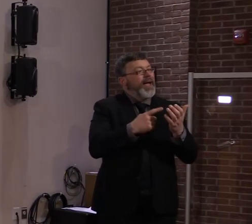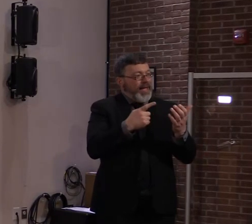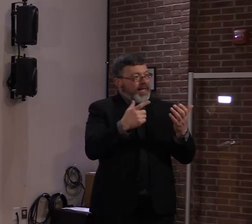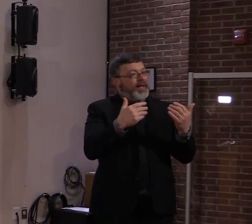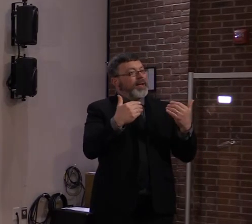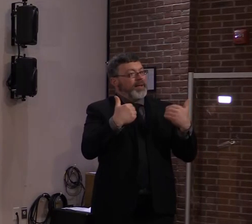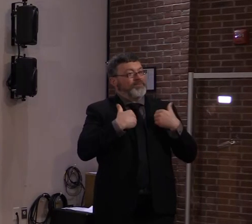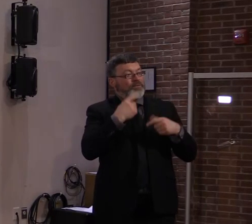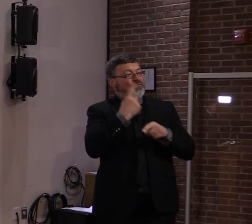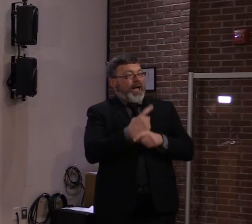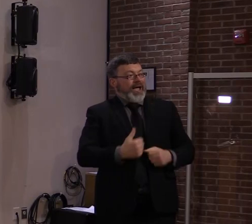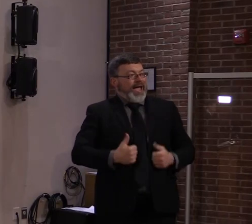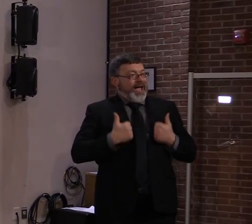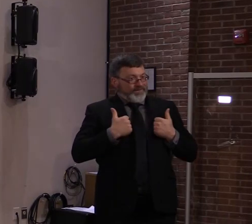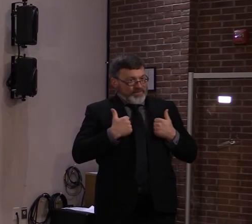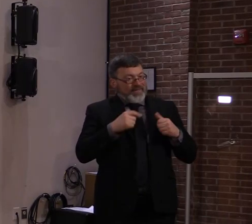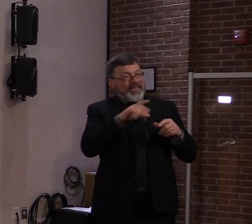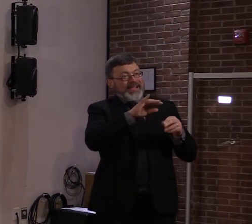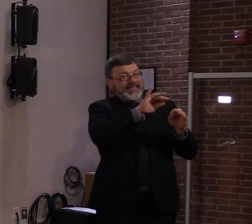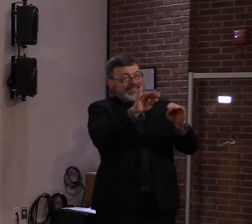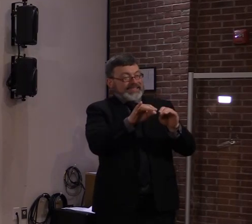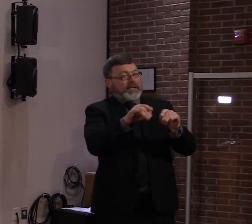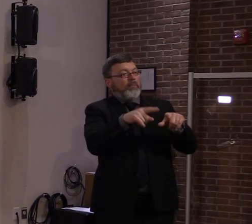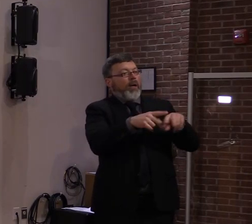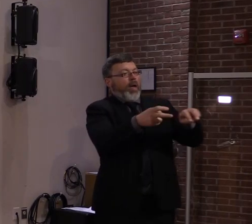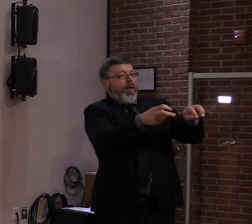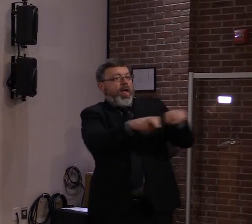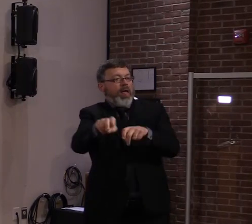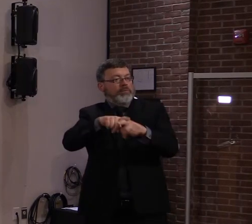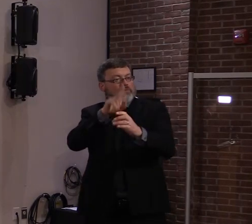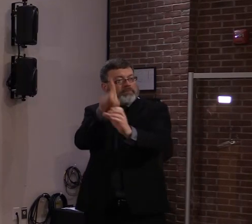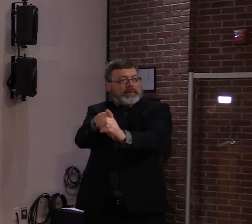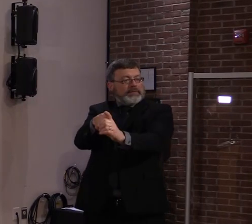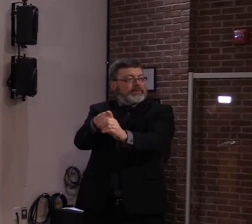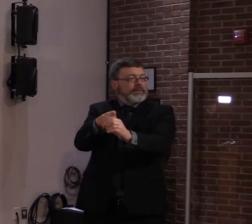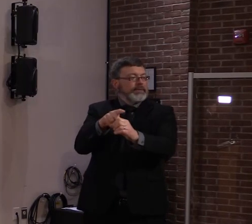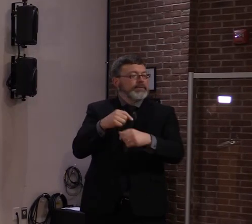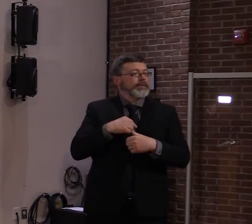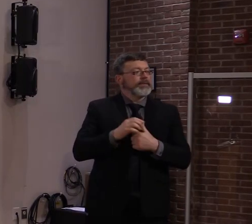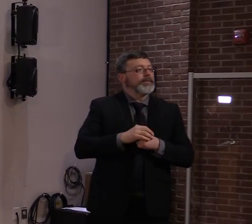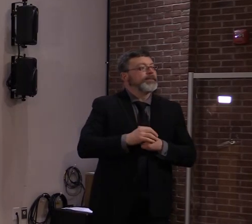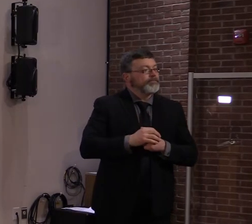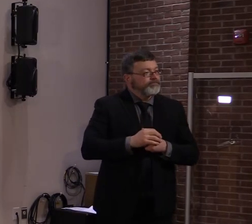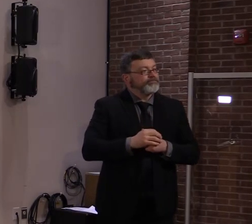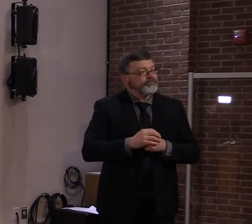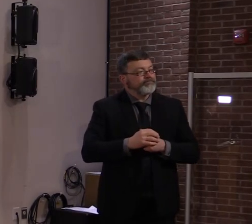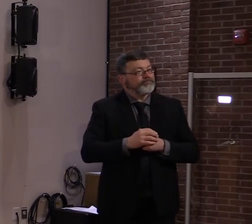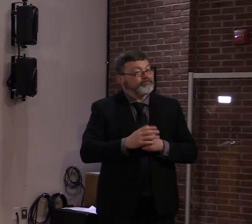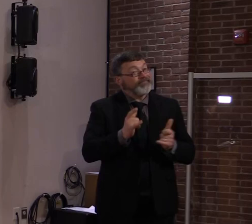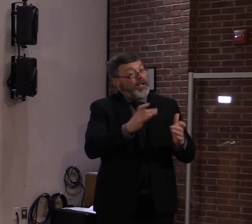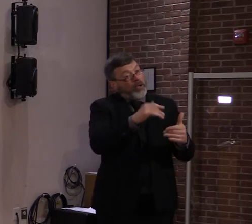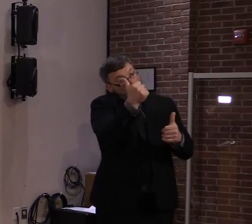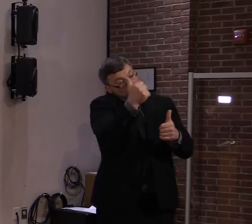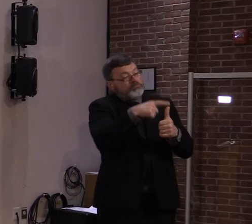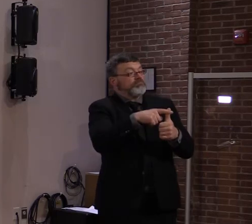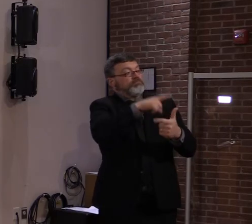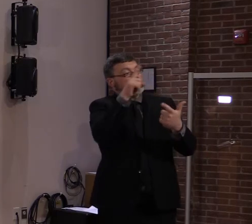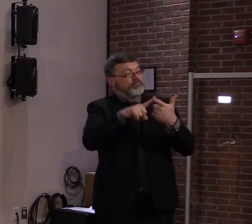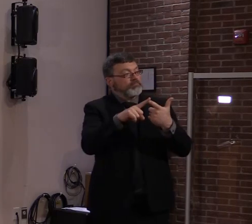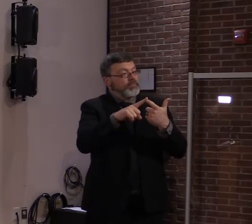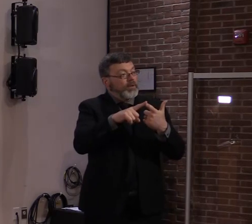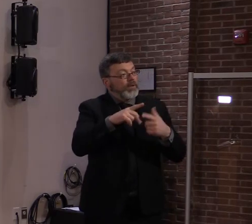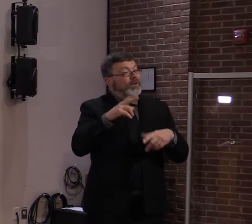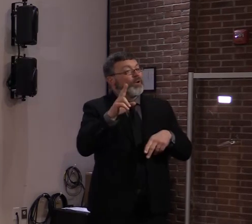direct deposit. Or they may use a different address to send the benefit check. So in this